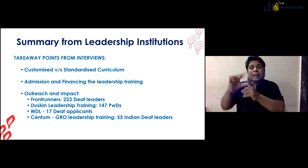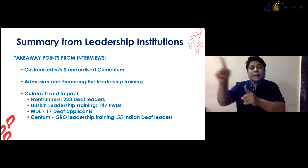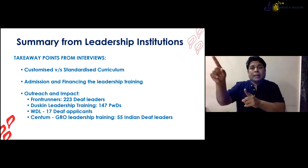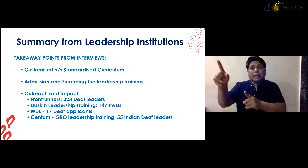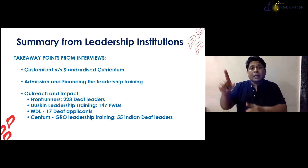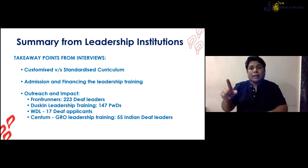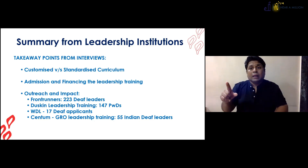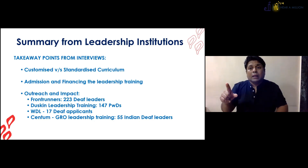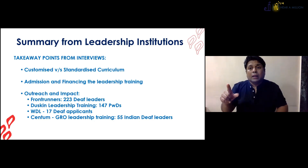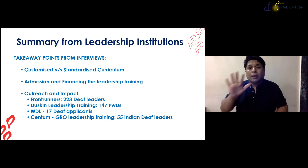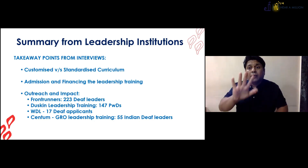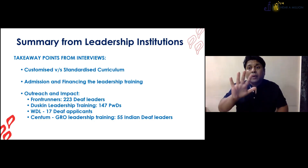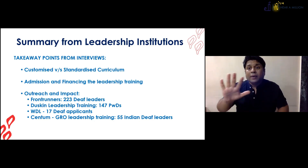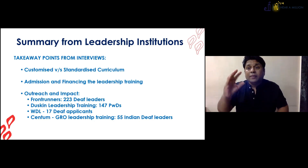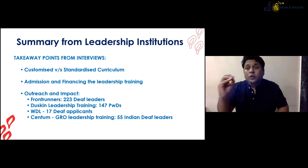everything. So a lot of